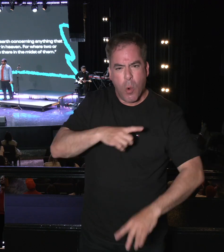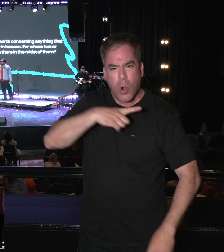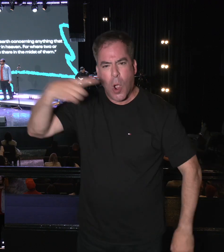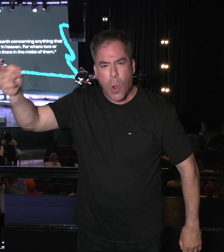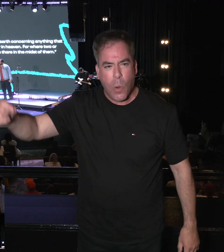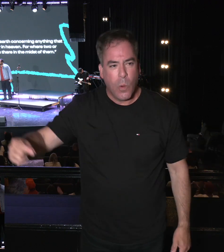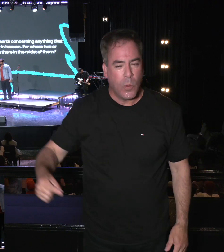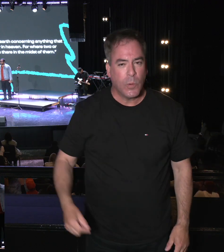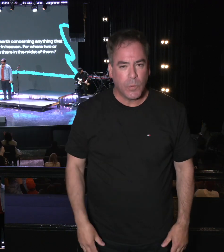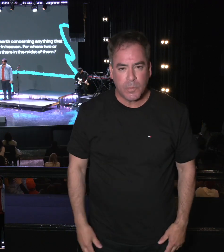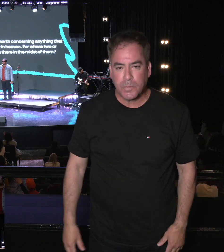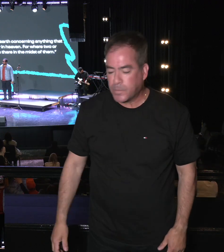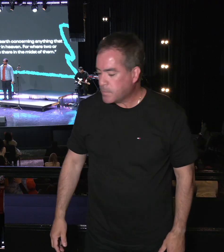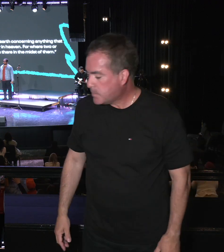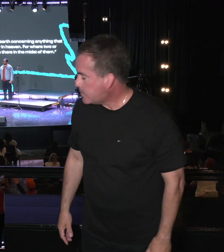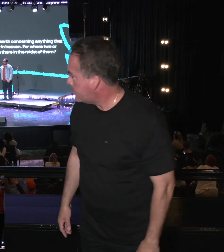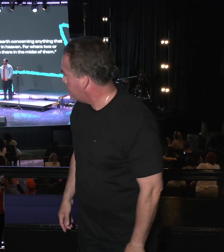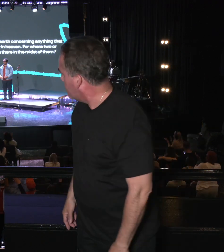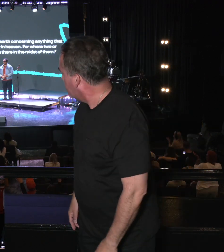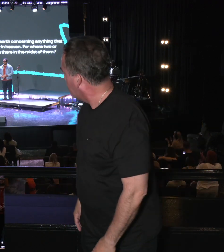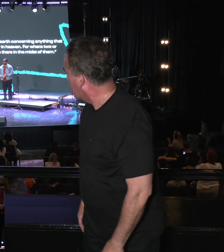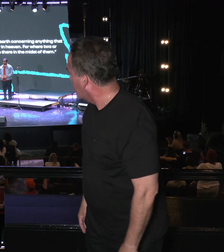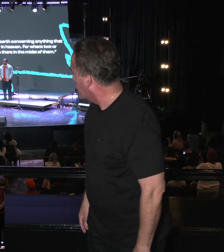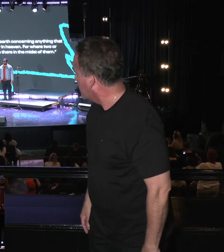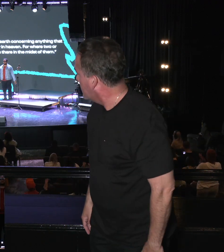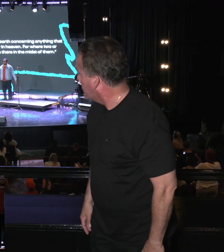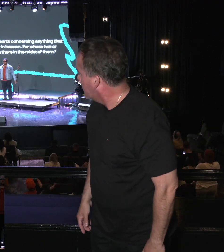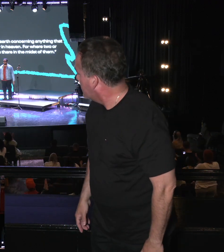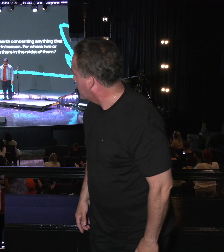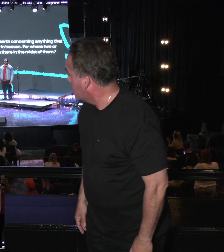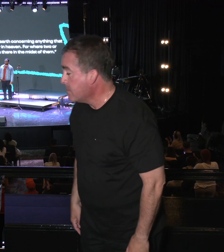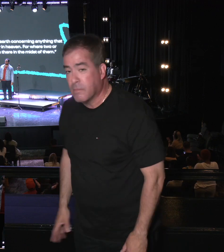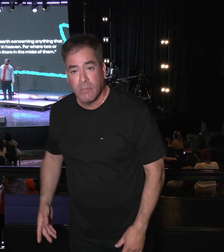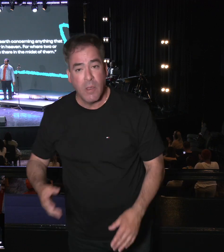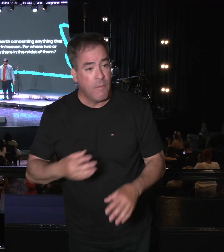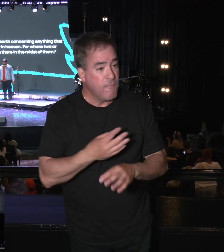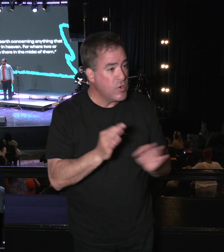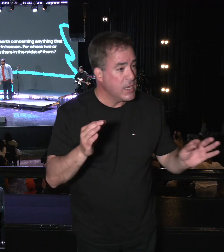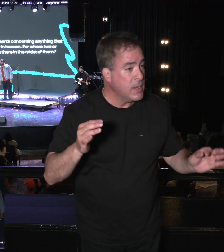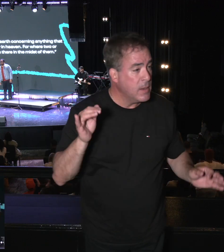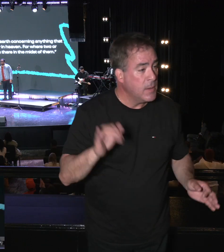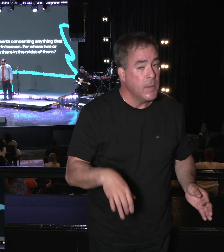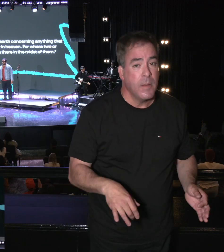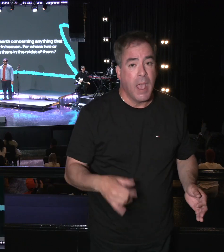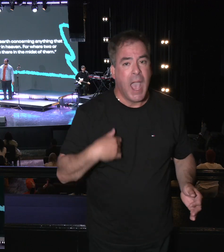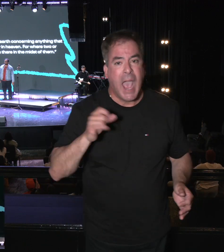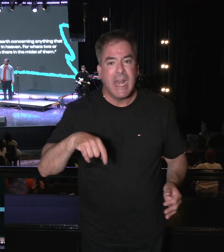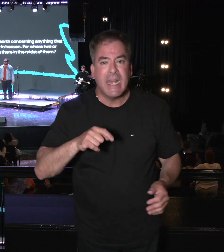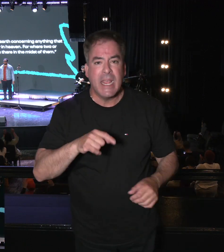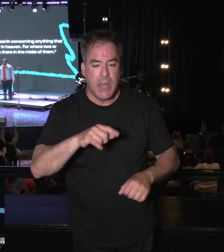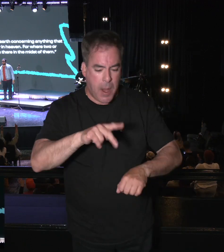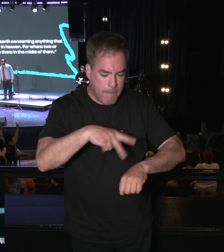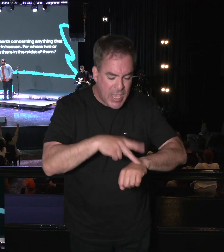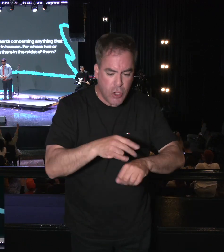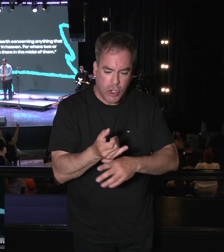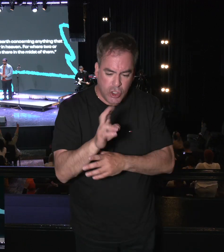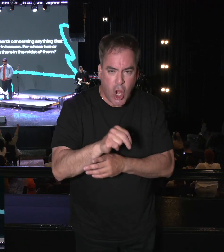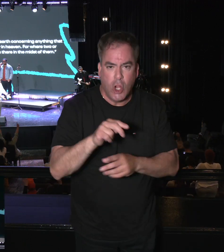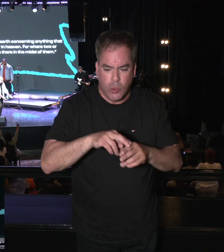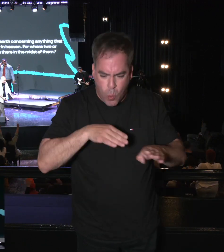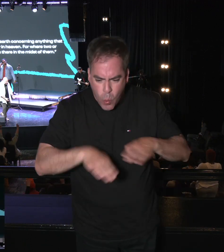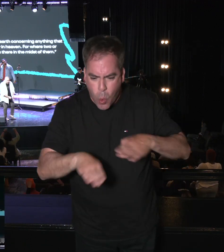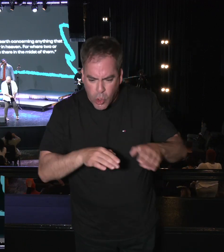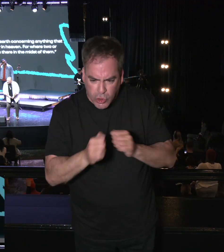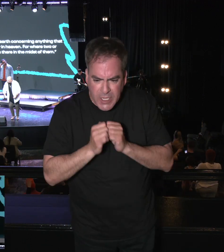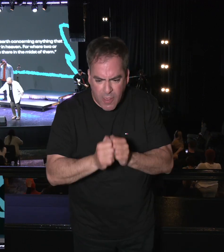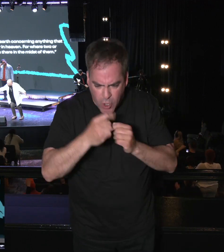go. And every single person is set free. Oh, I just need a Peter and a John to walk together, to church together,